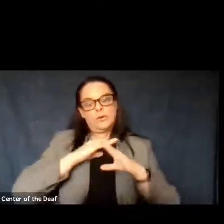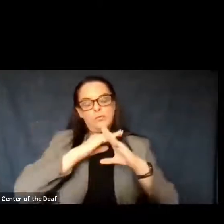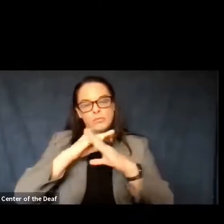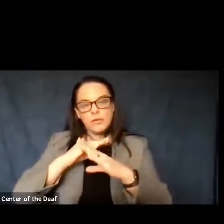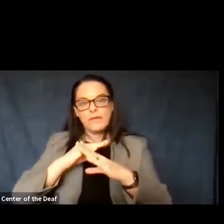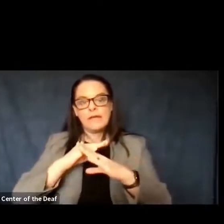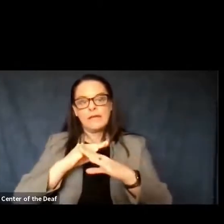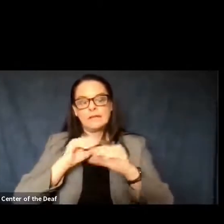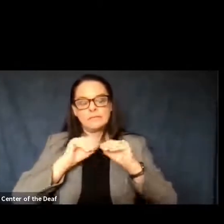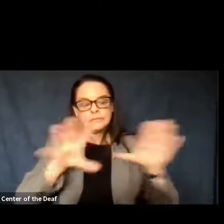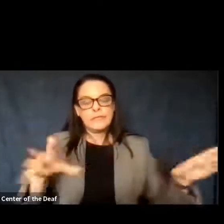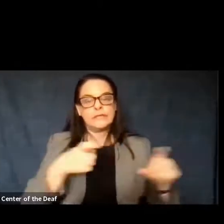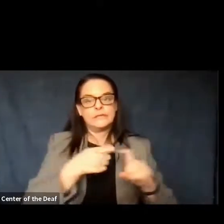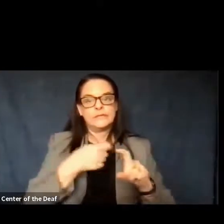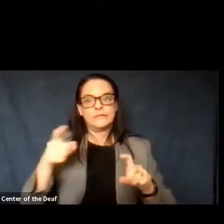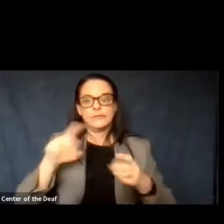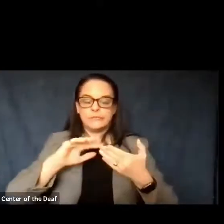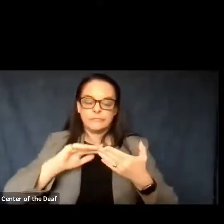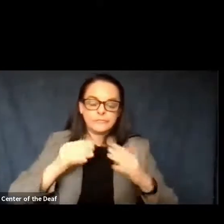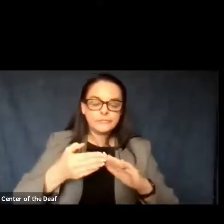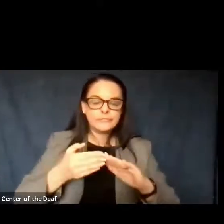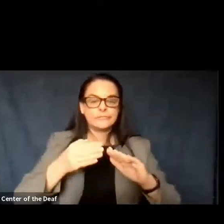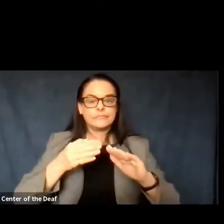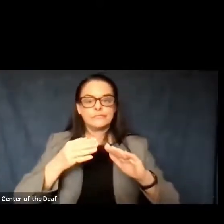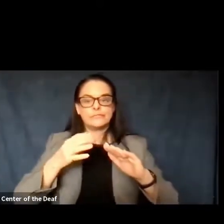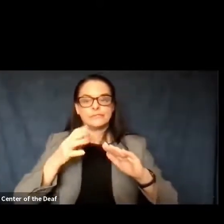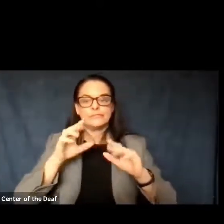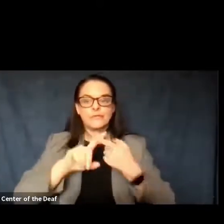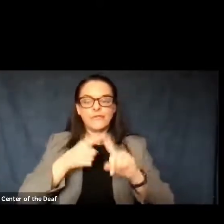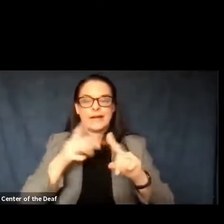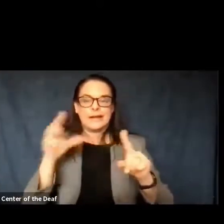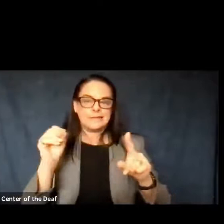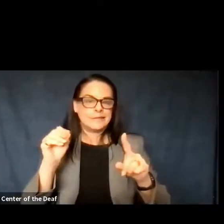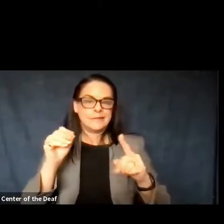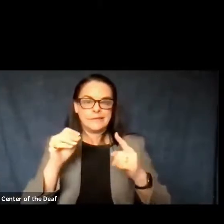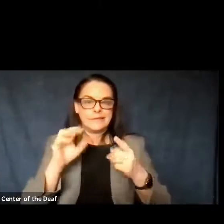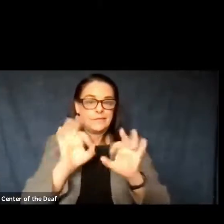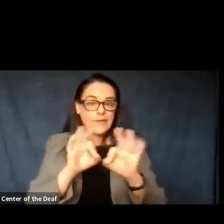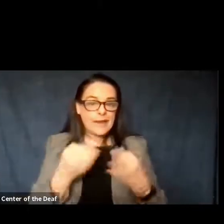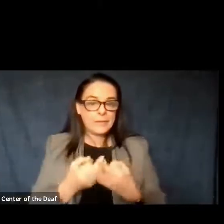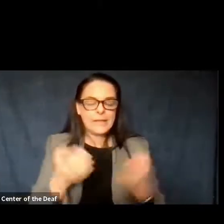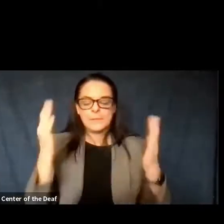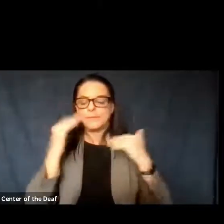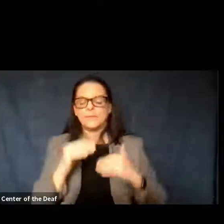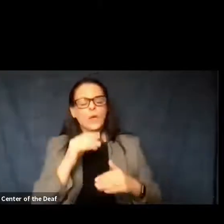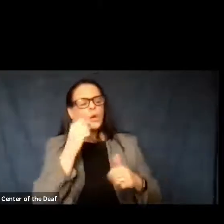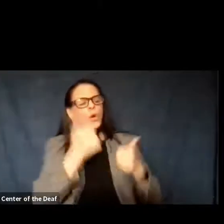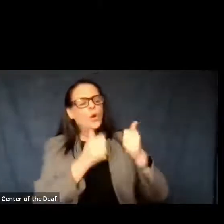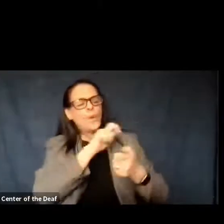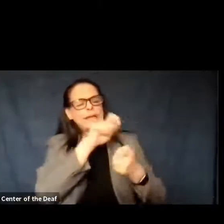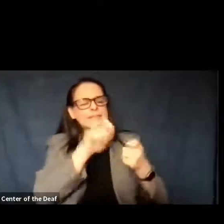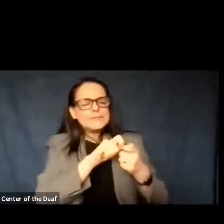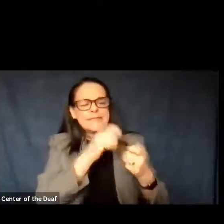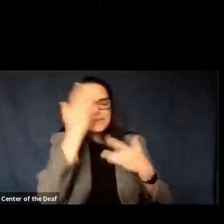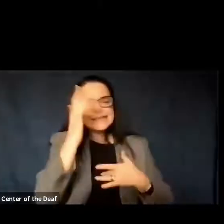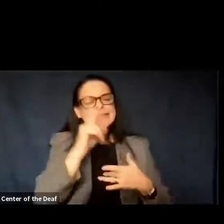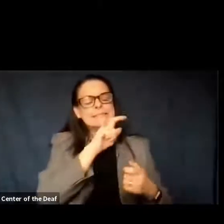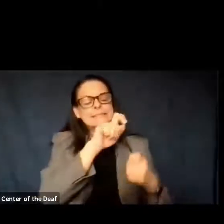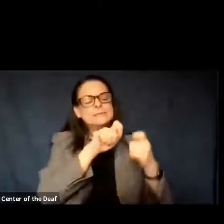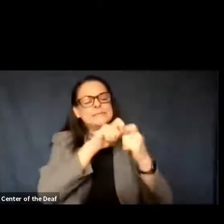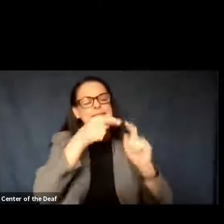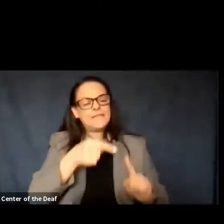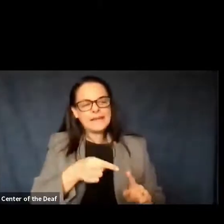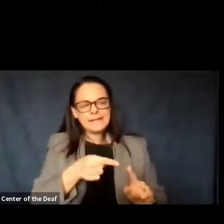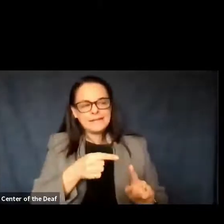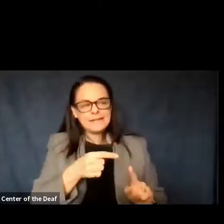and all of us from this disease. His follow-up question was, what specific comorbidities stand out as being particularly alarming?